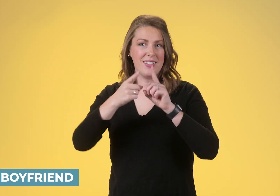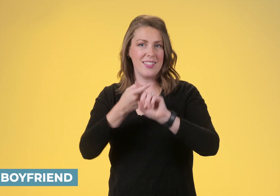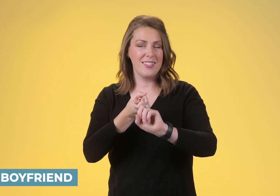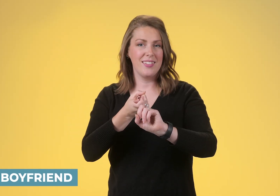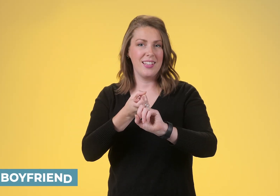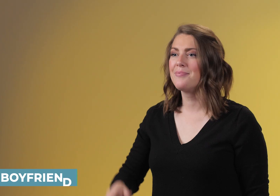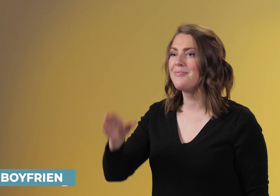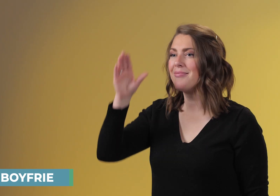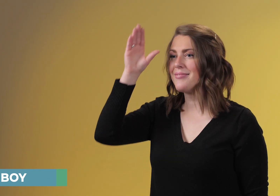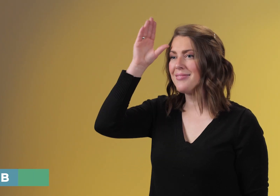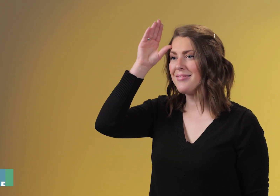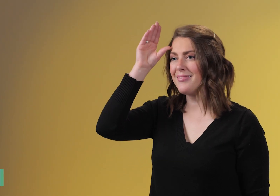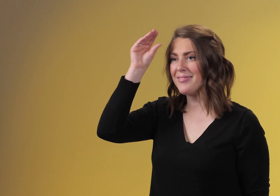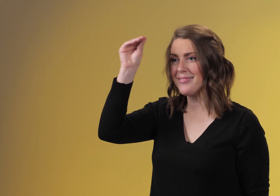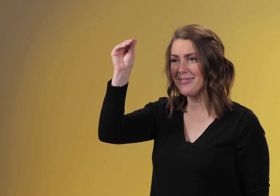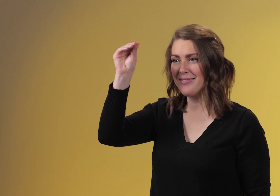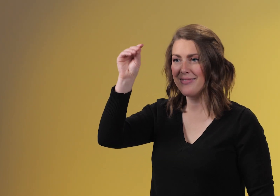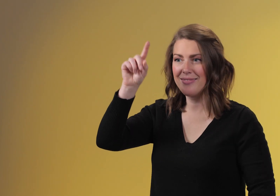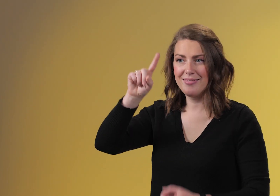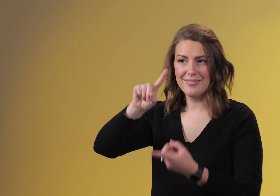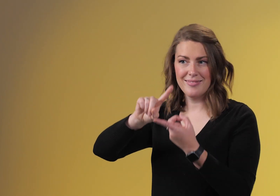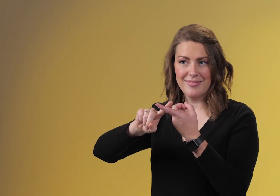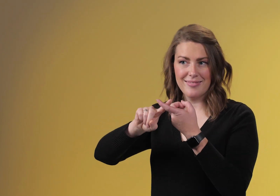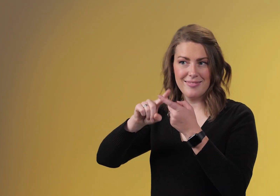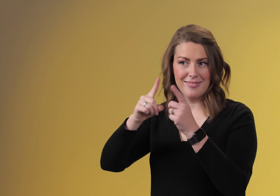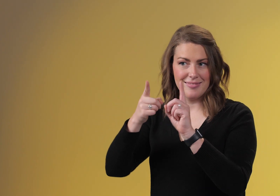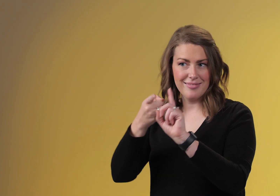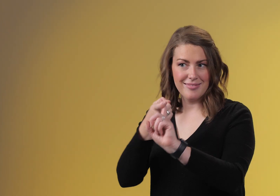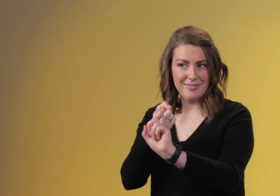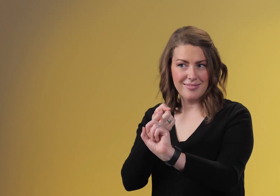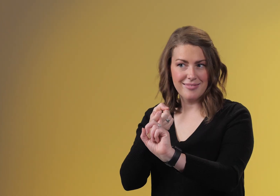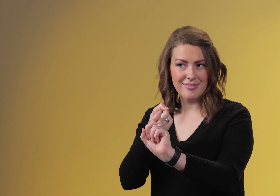Boyfriend. It's the sign boy and friend put together.